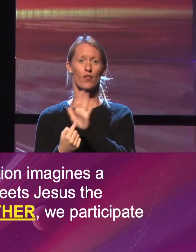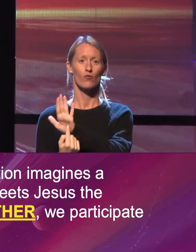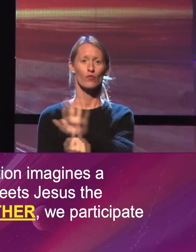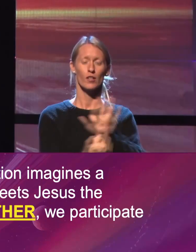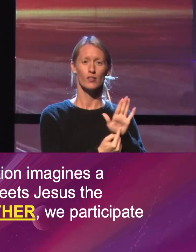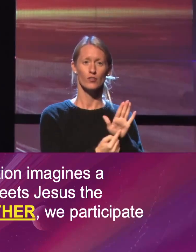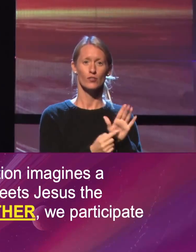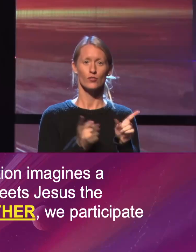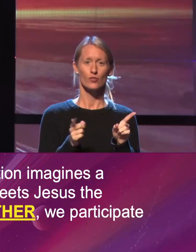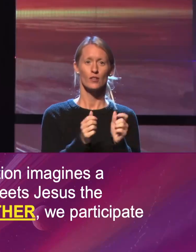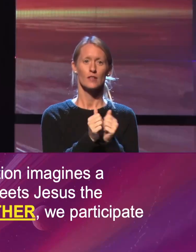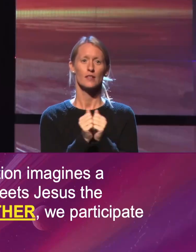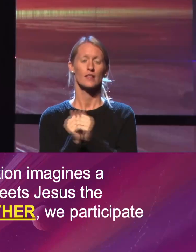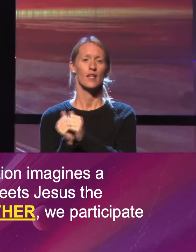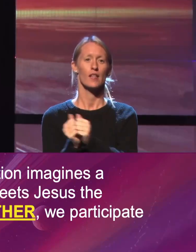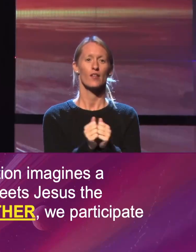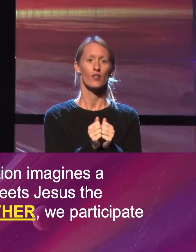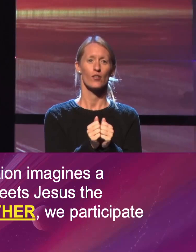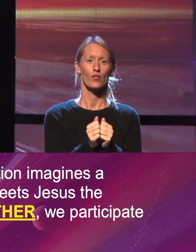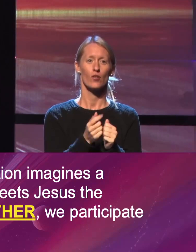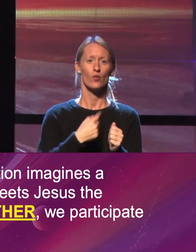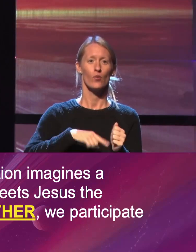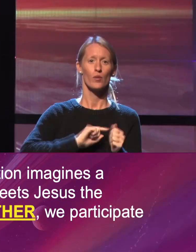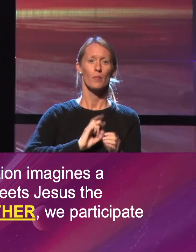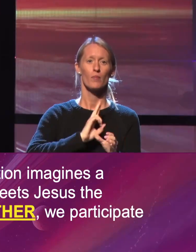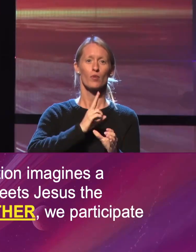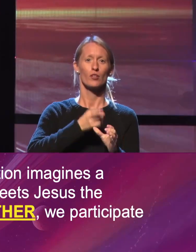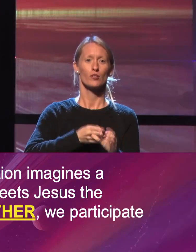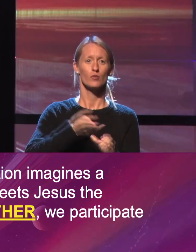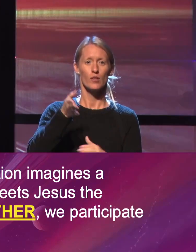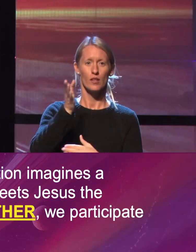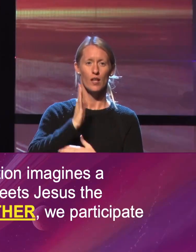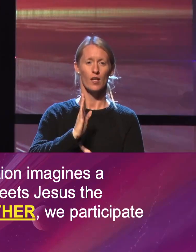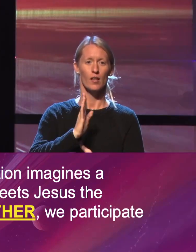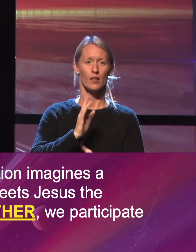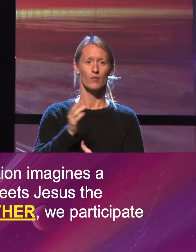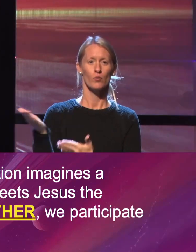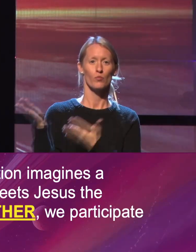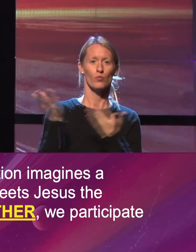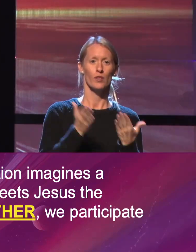we participate with God in bringing peace on earth.